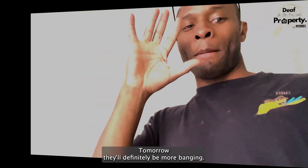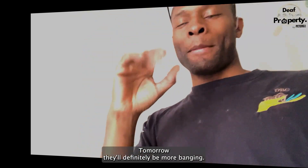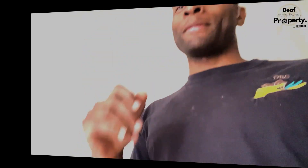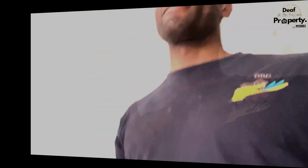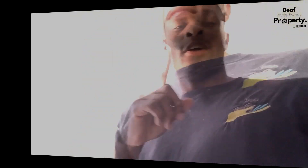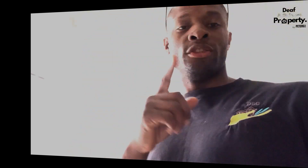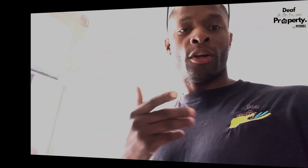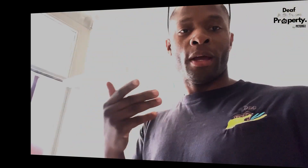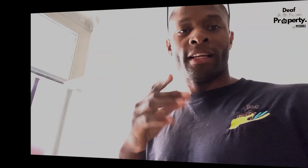banging.